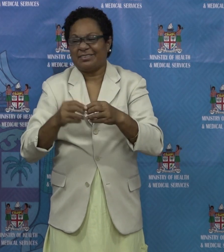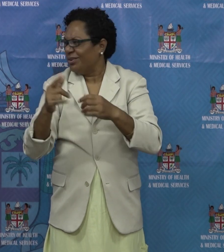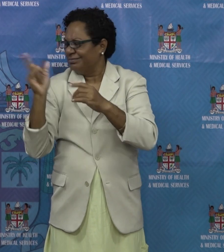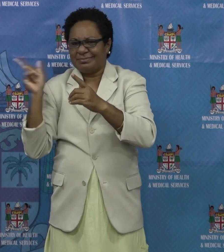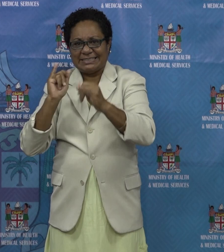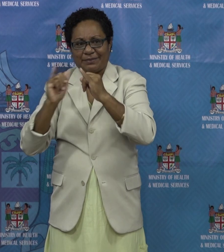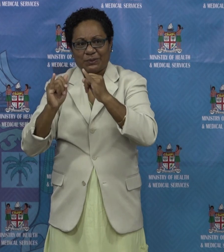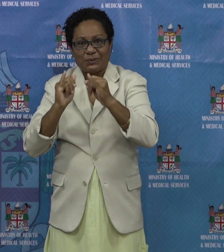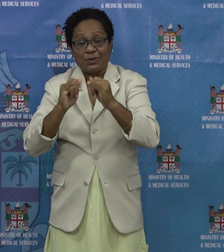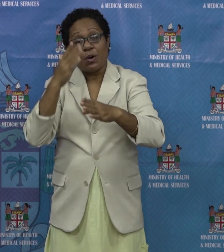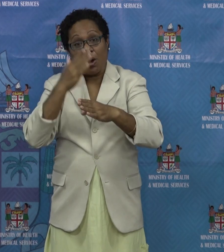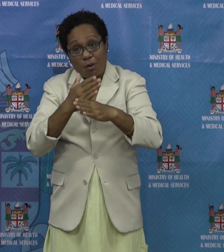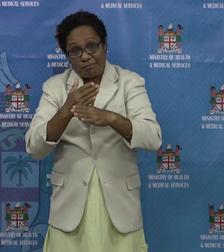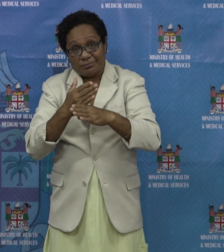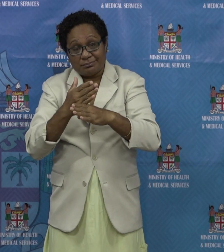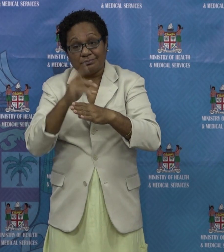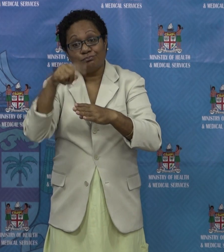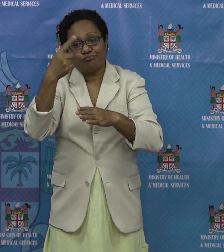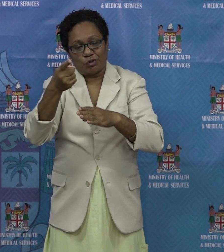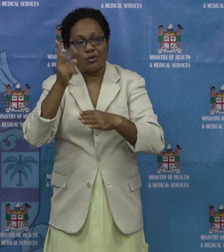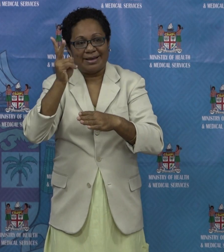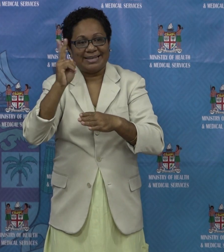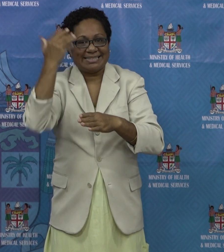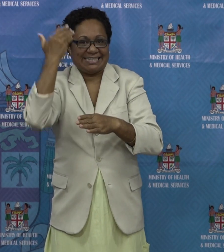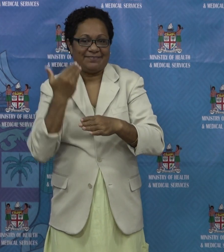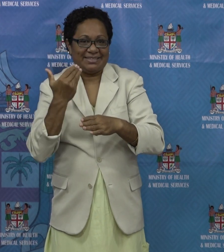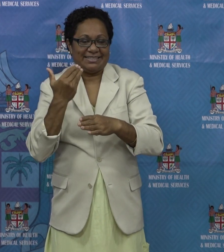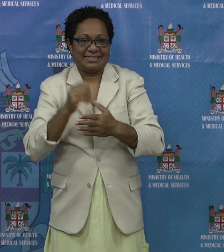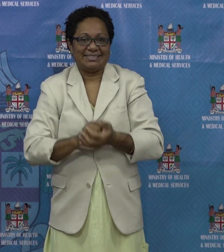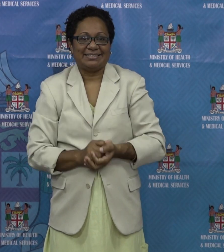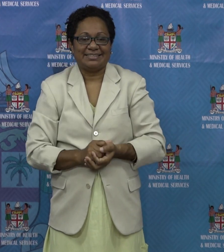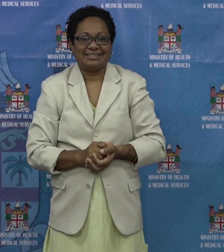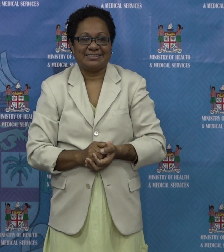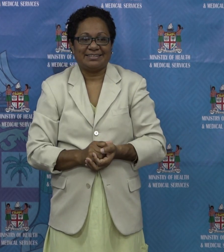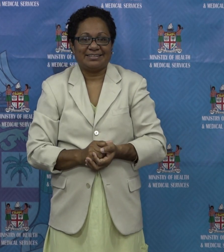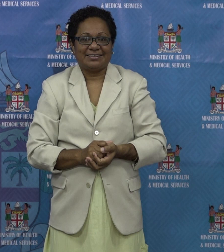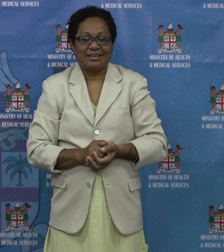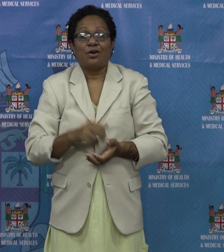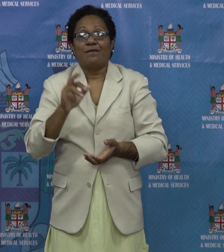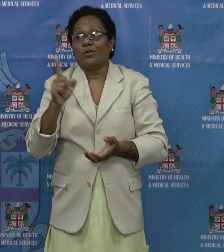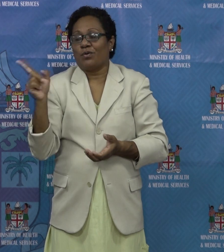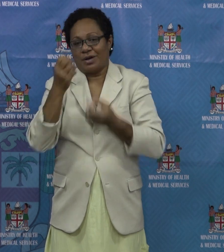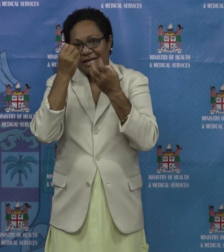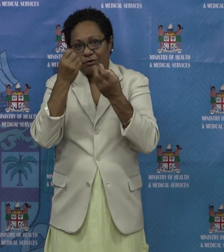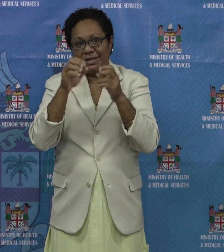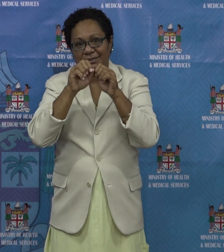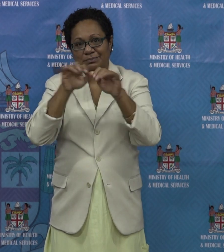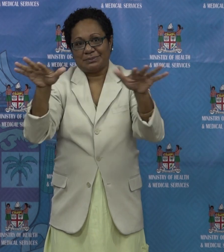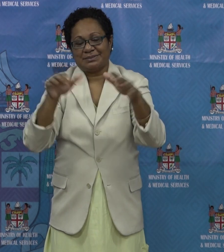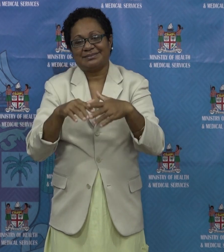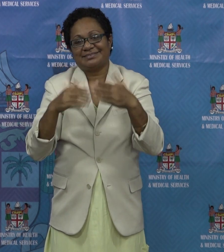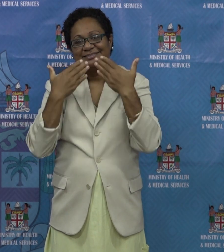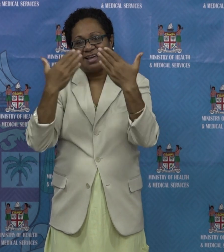We hope to have you again tomorrow evening for our daily updates. Minasar Valeu.